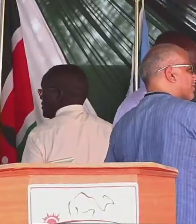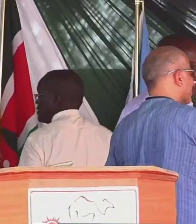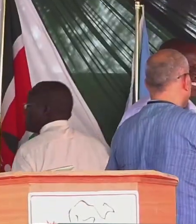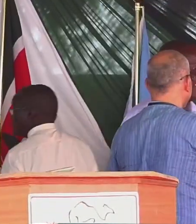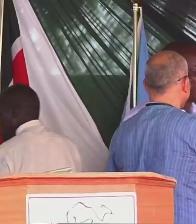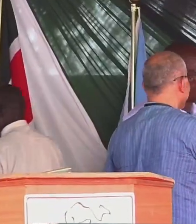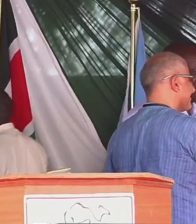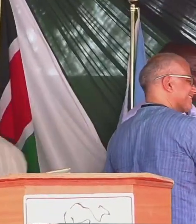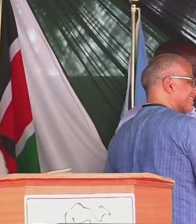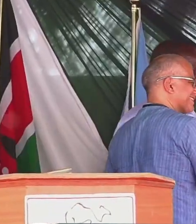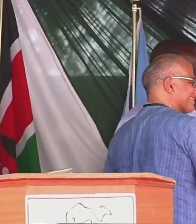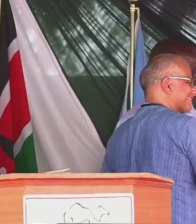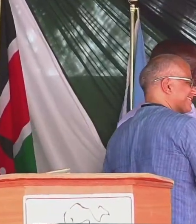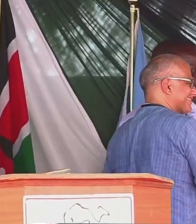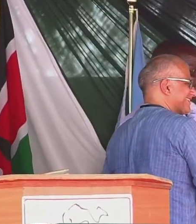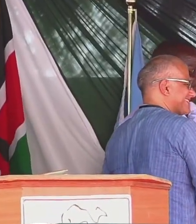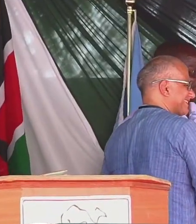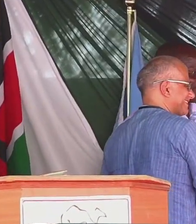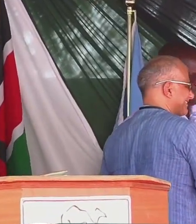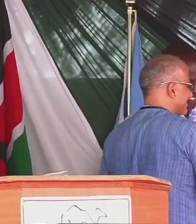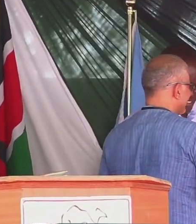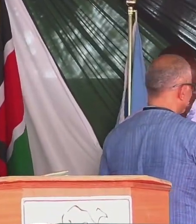Haya, makofi.